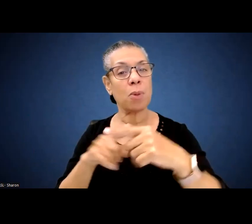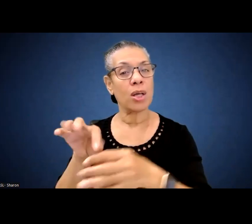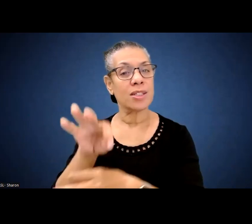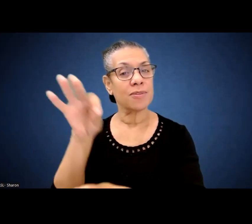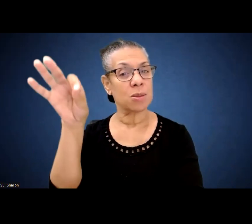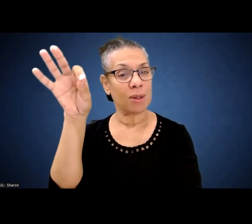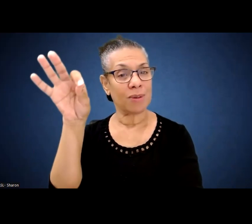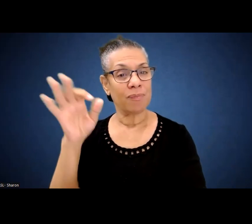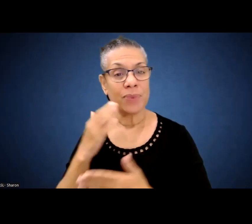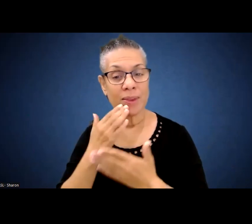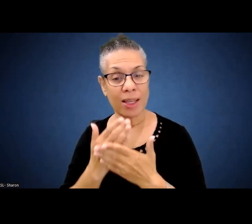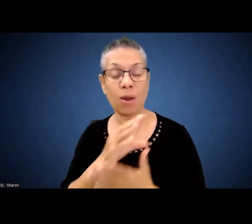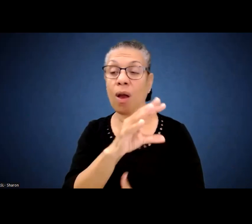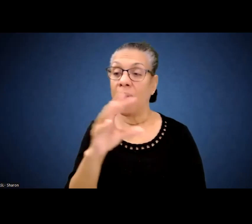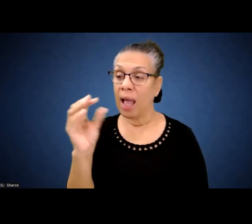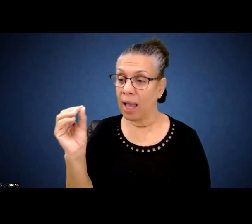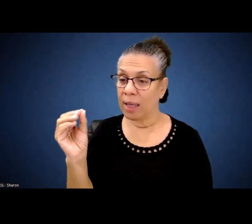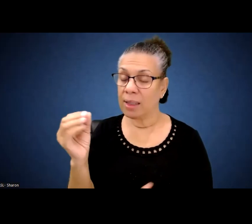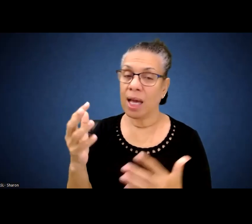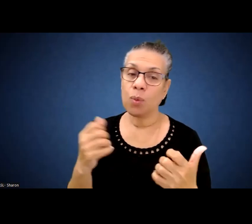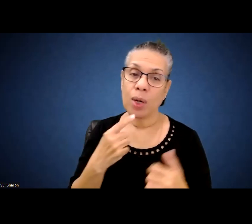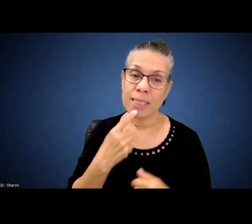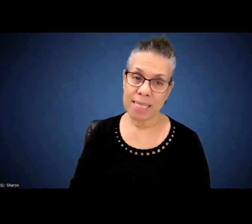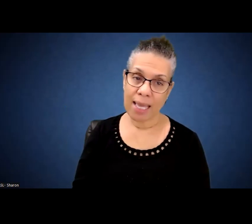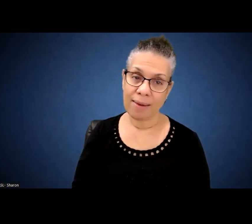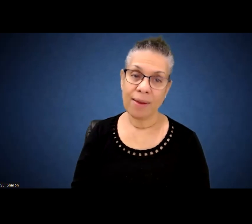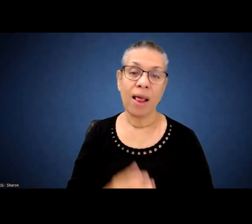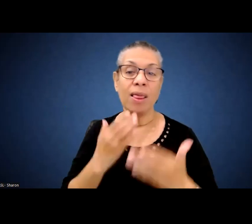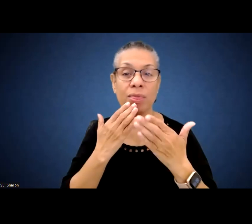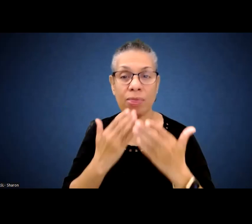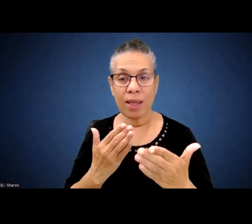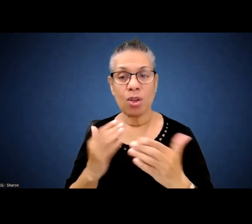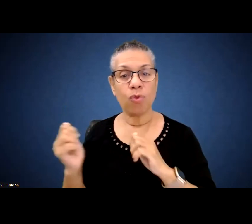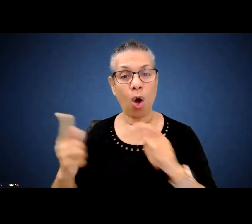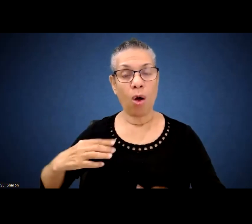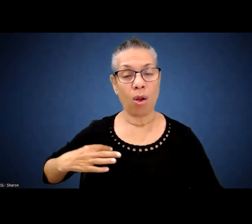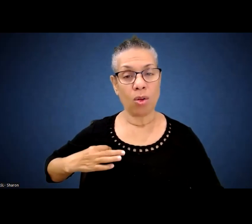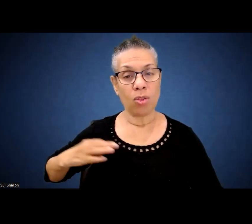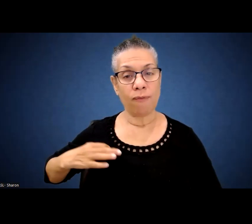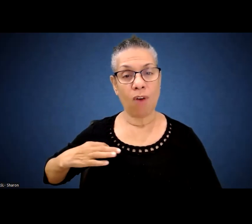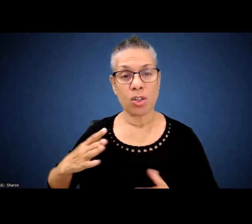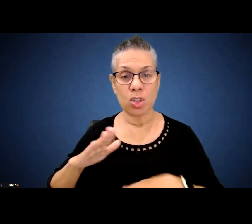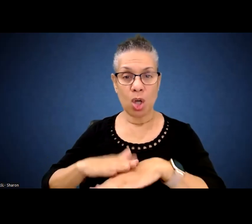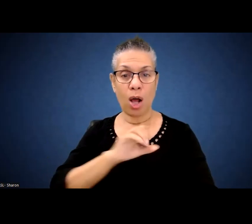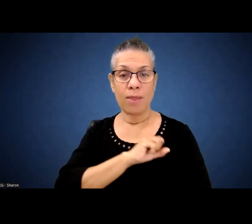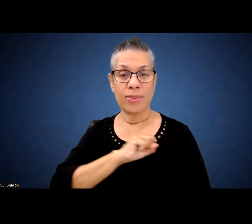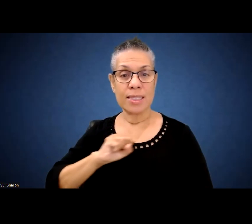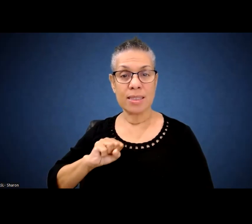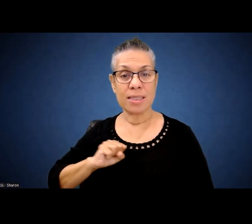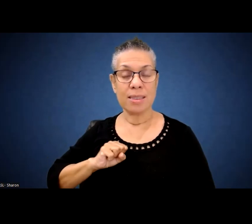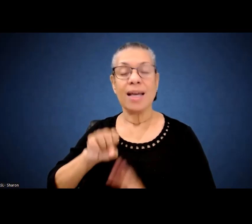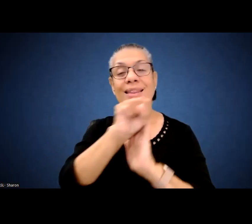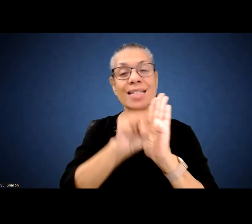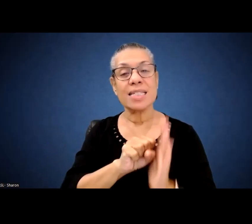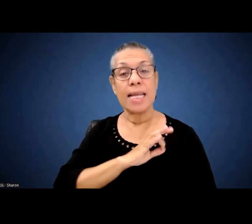today. And I would also like to say thank you for all of the volunteers on the state staff who are coming to